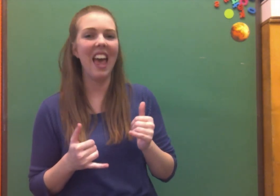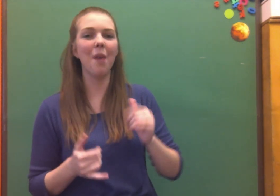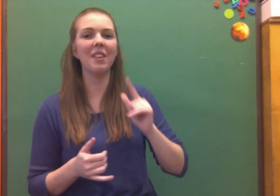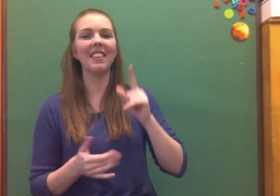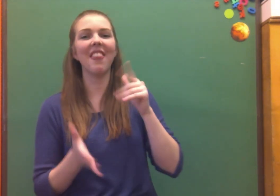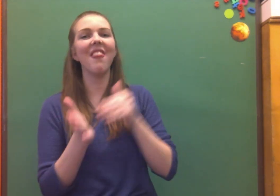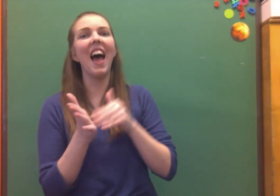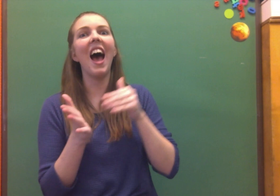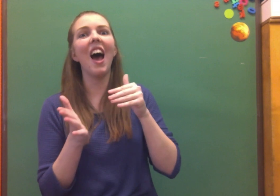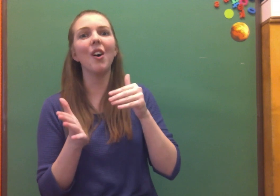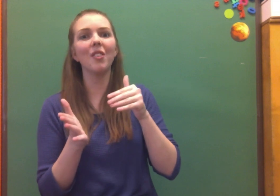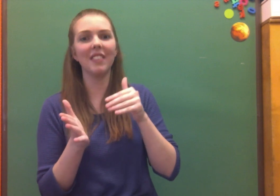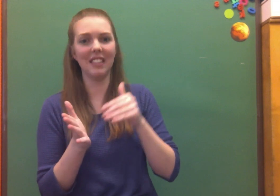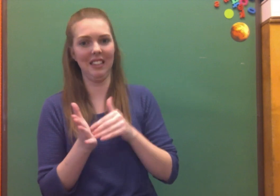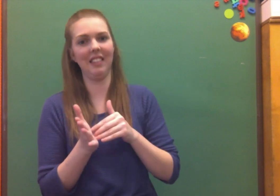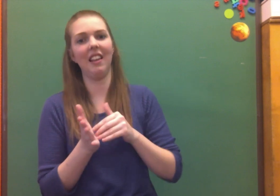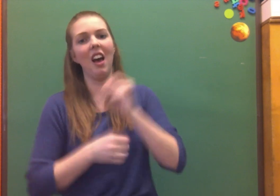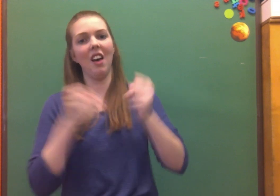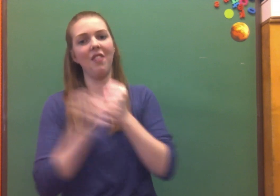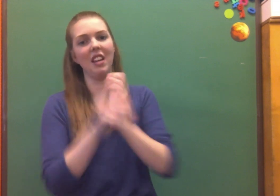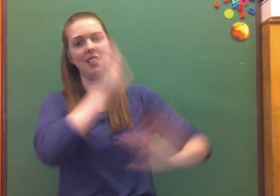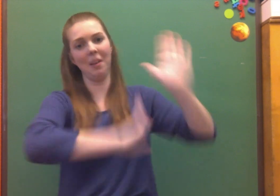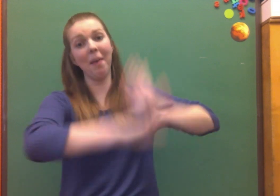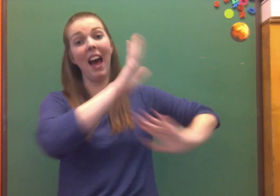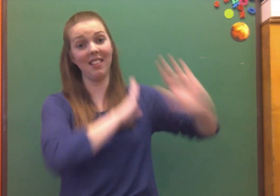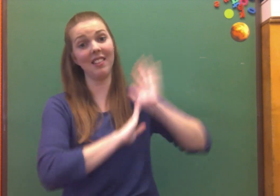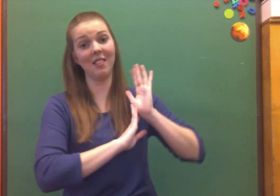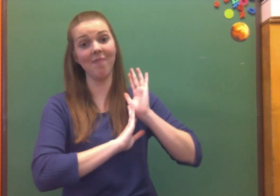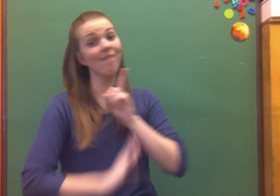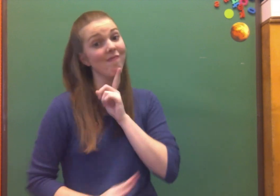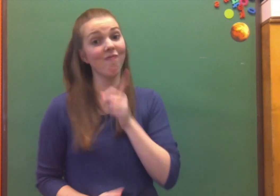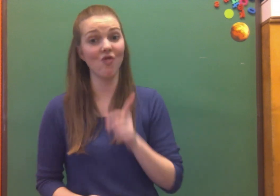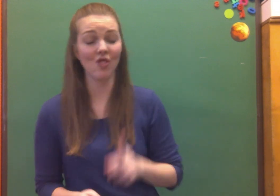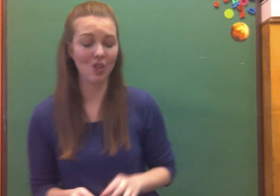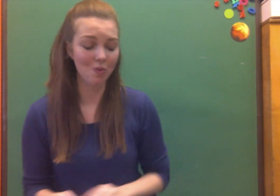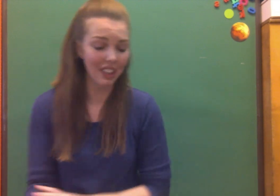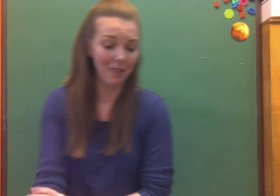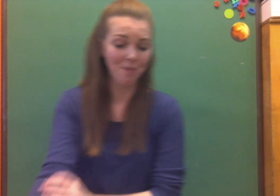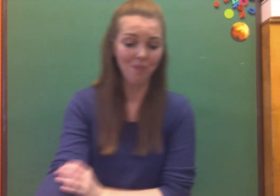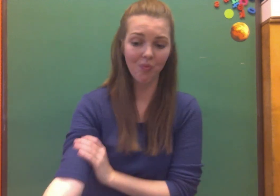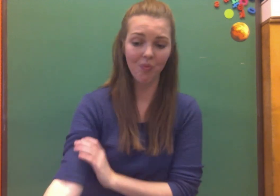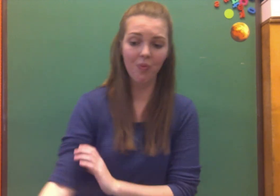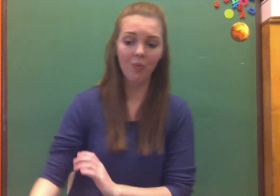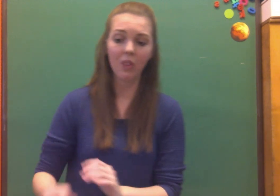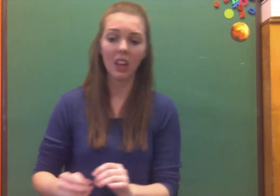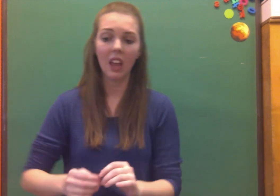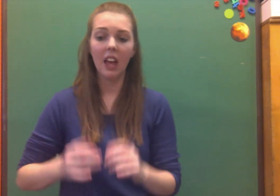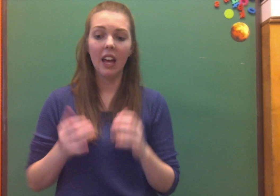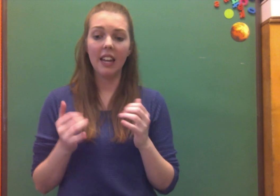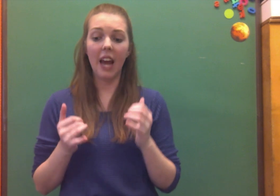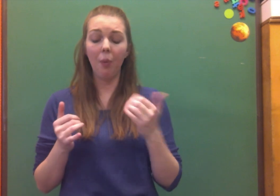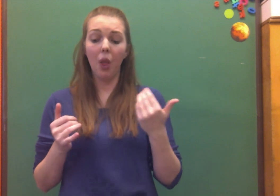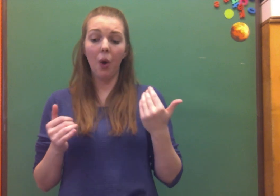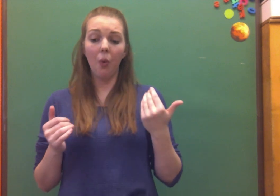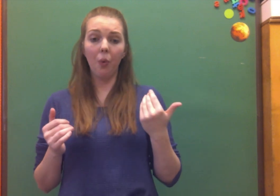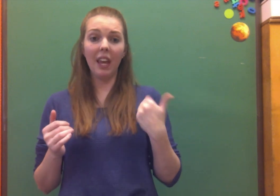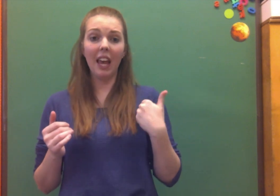was thousands of years in the past. Really. Now, we